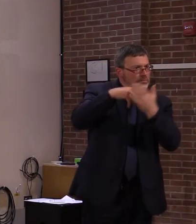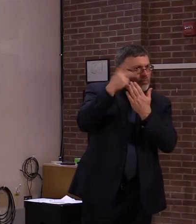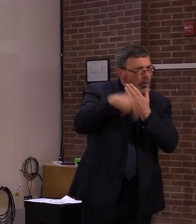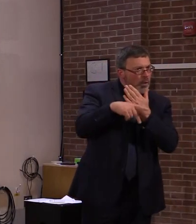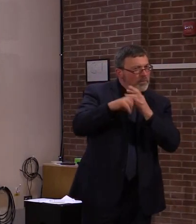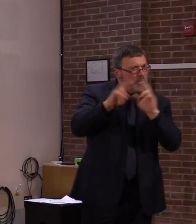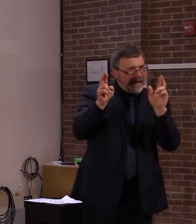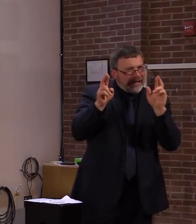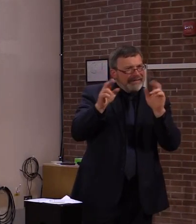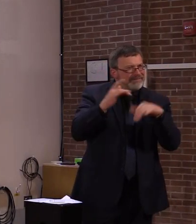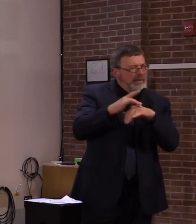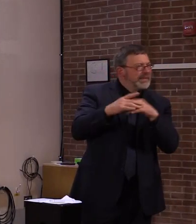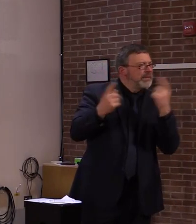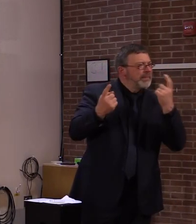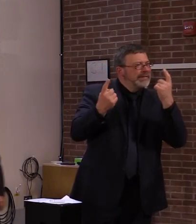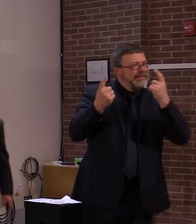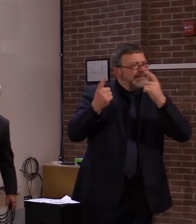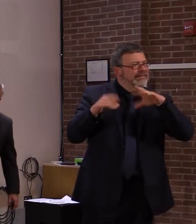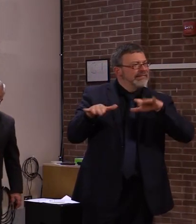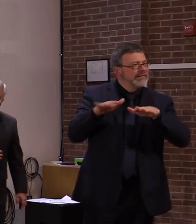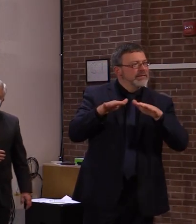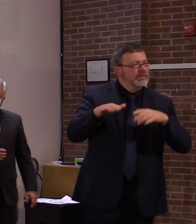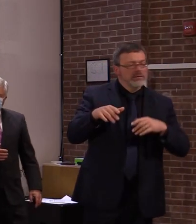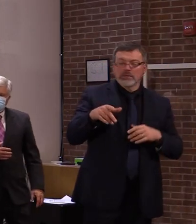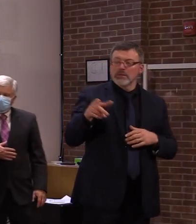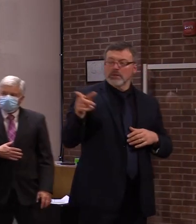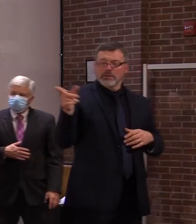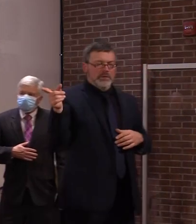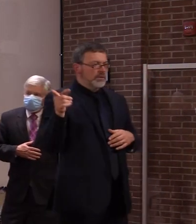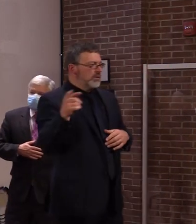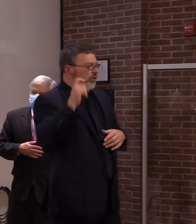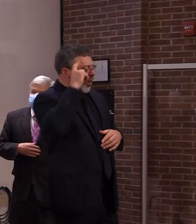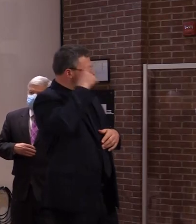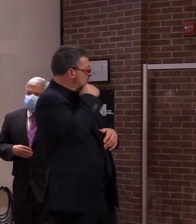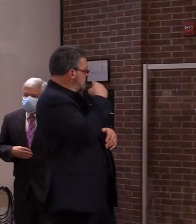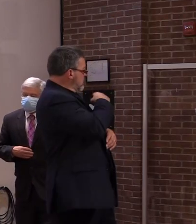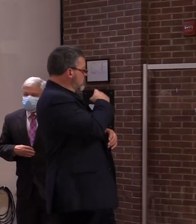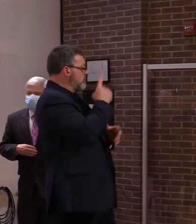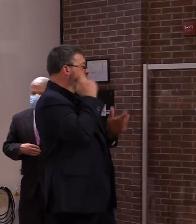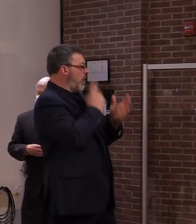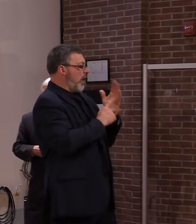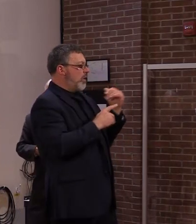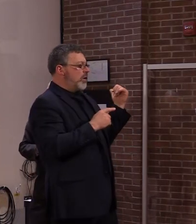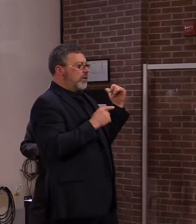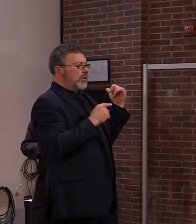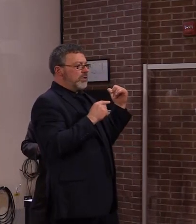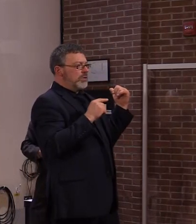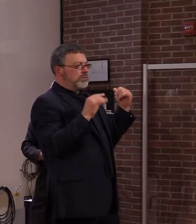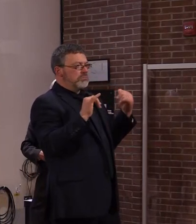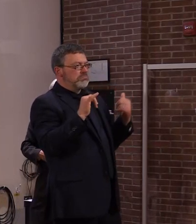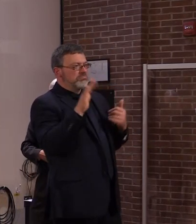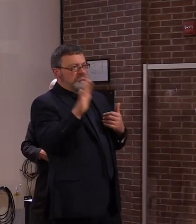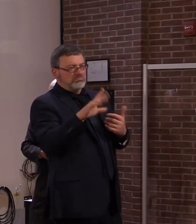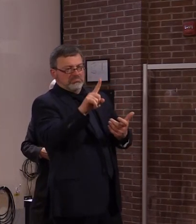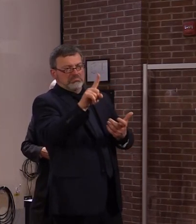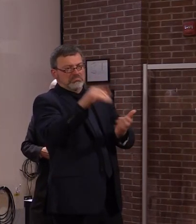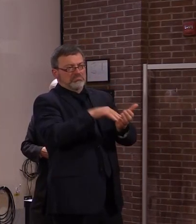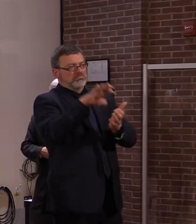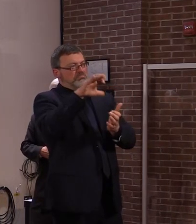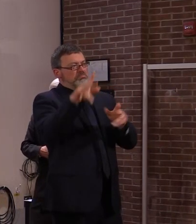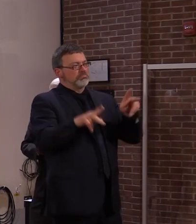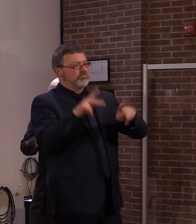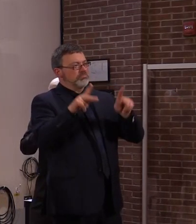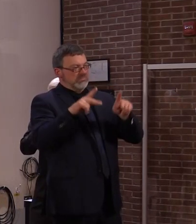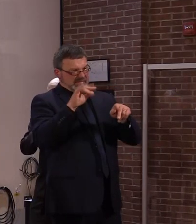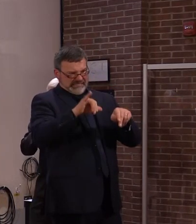I do know Secretary Smith will answer this one, but I do know we have 1,500 people involved in the program